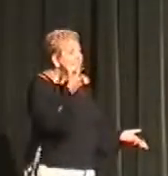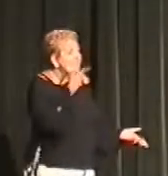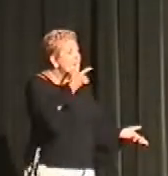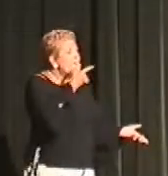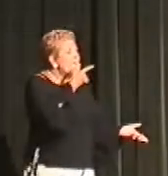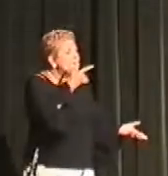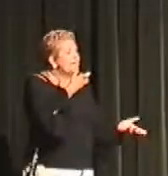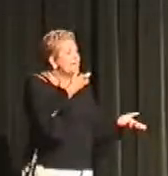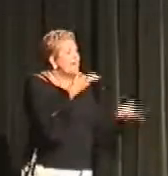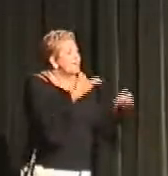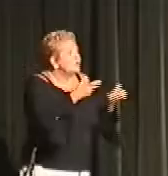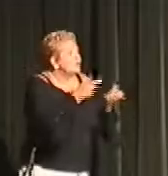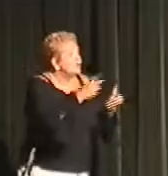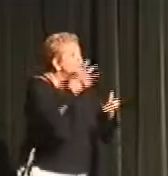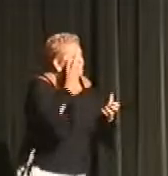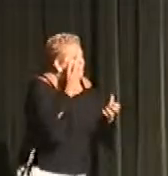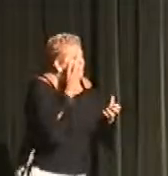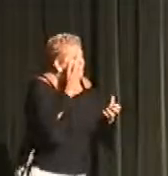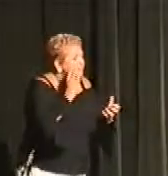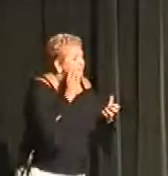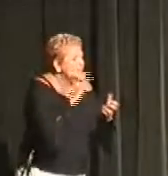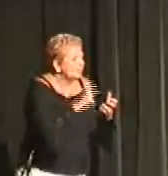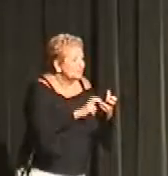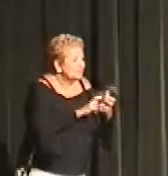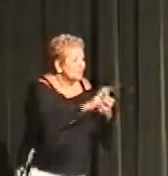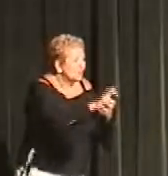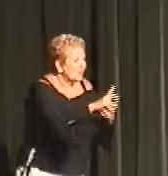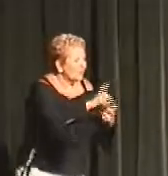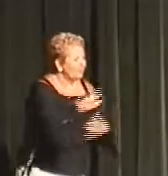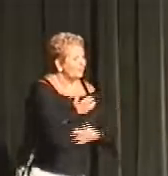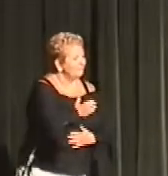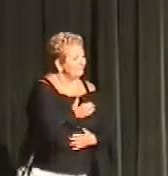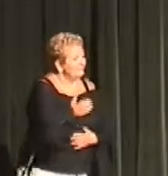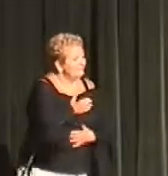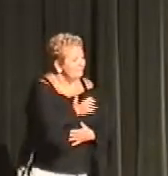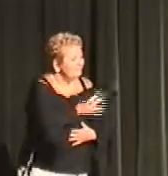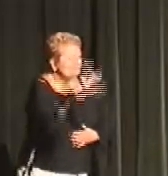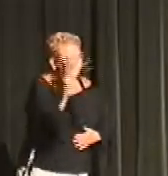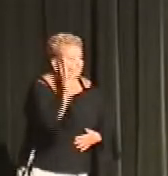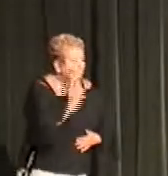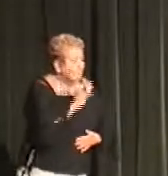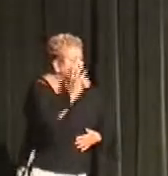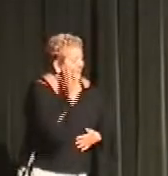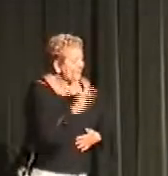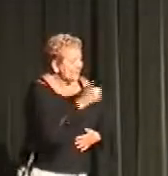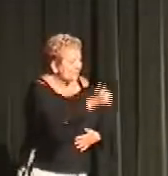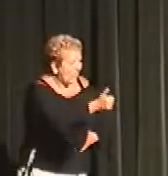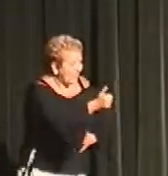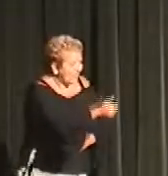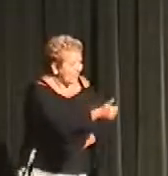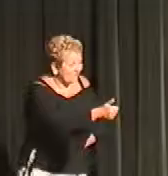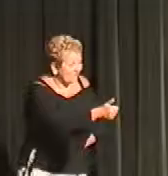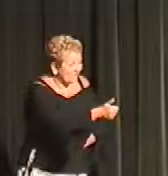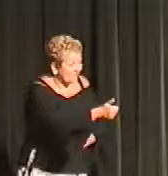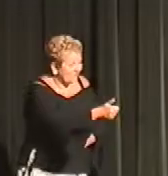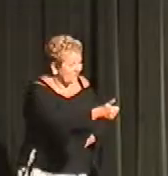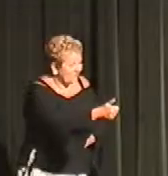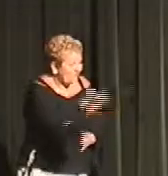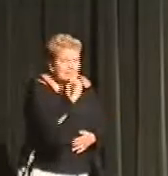you of the journey. And I sure didn't understand it then. But wow. You